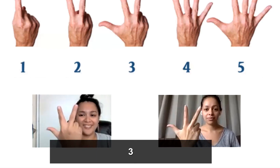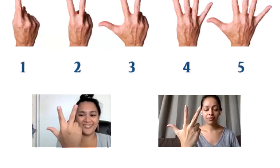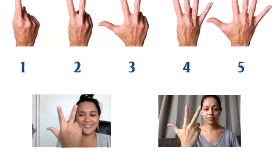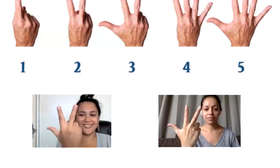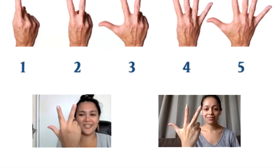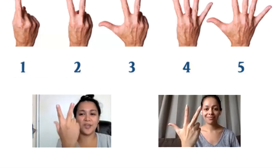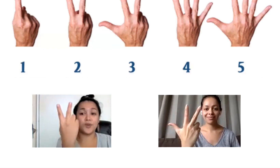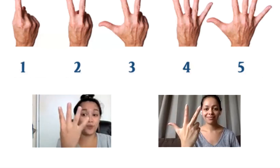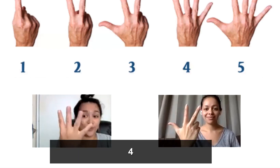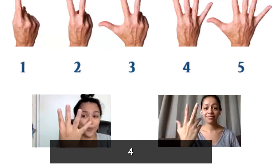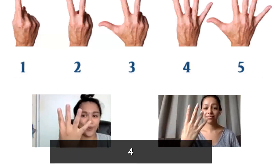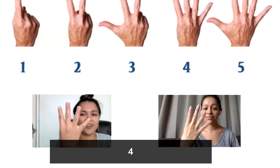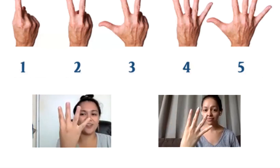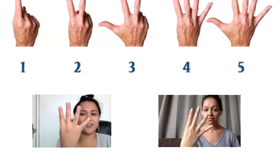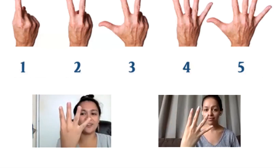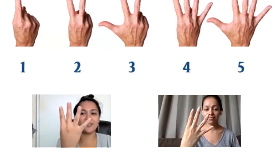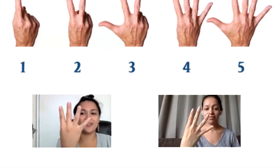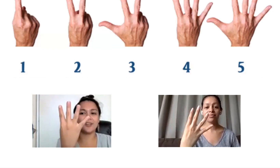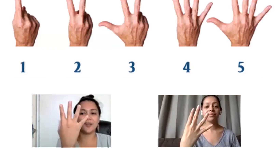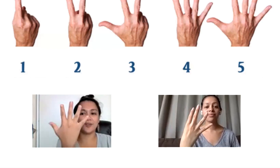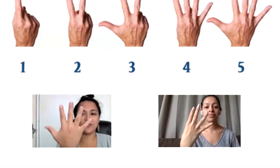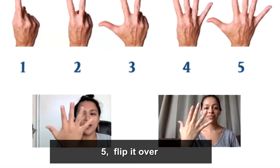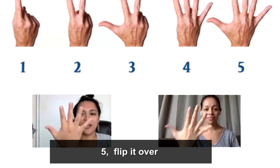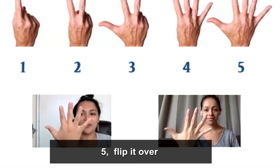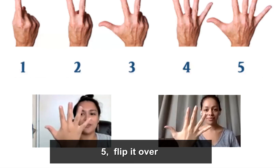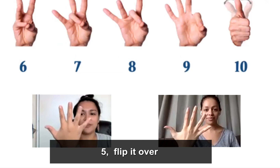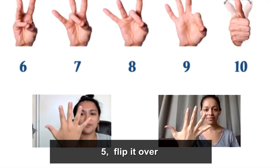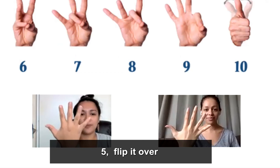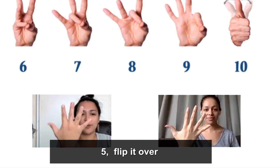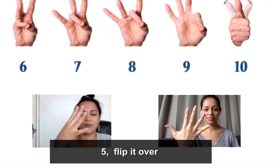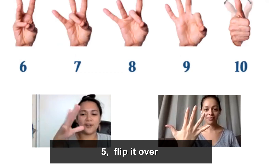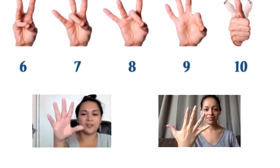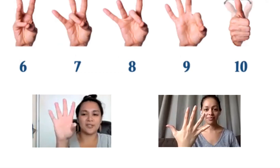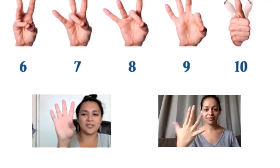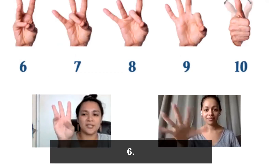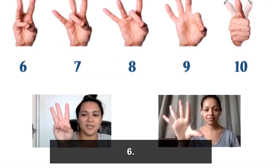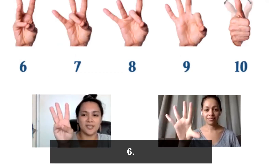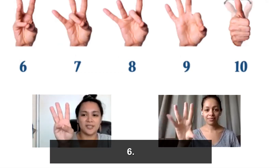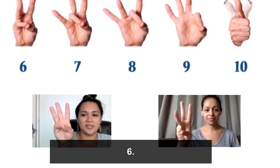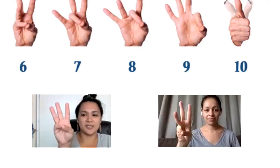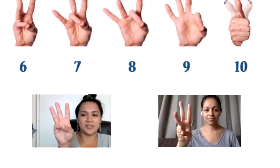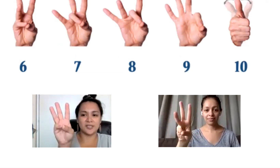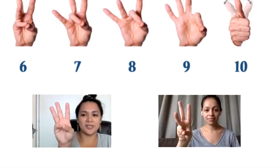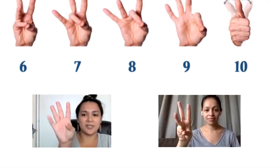3, 4, 5, flip it over.